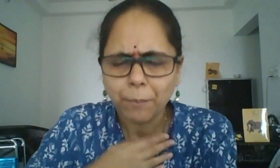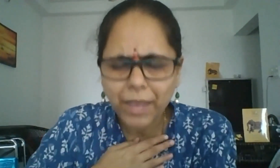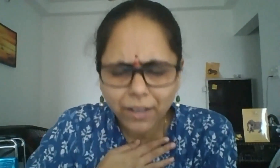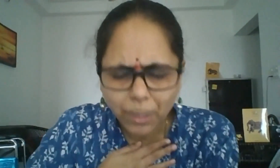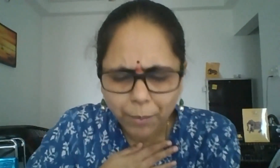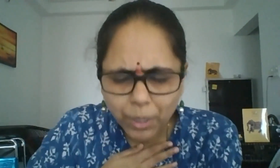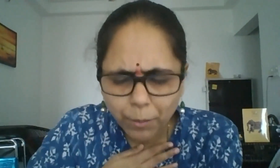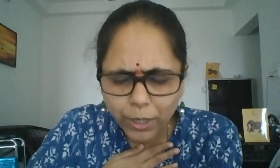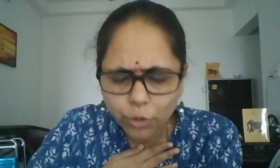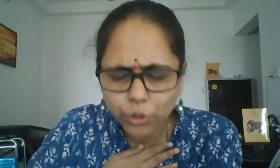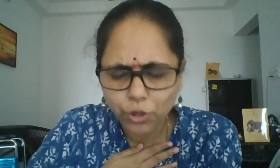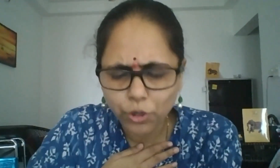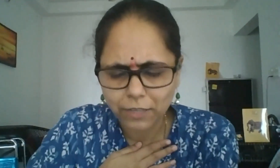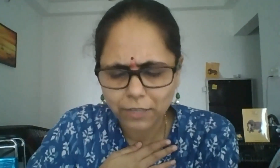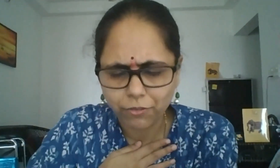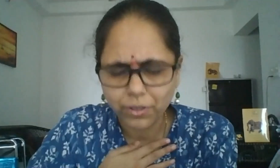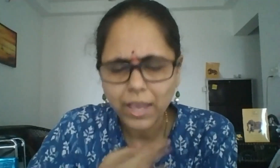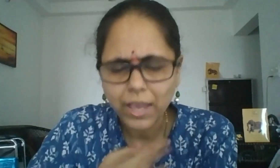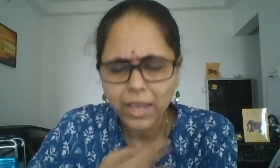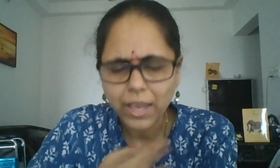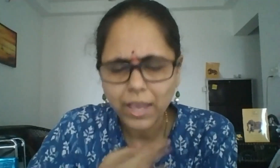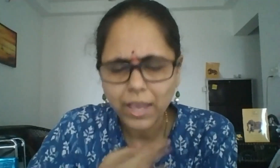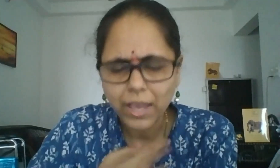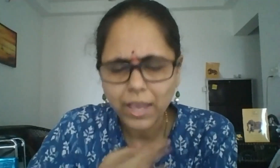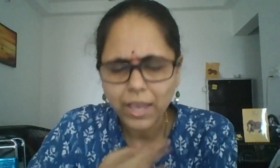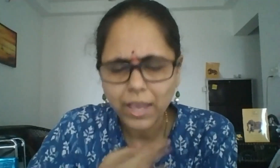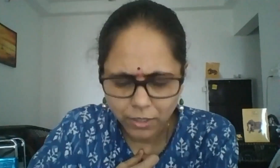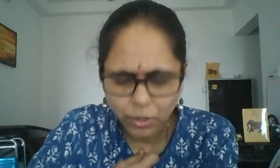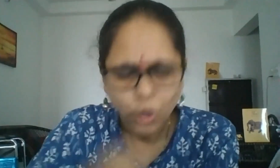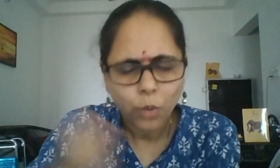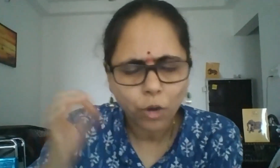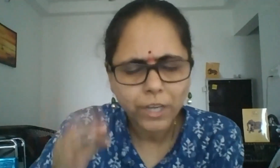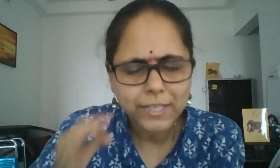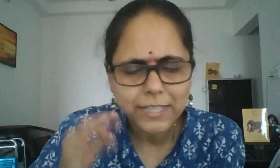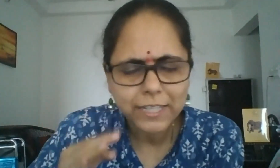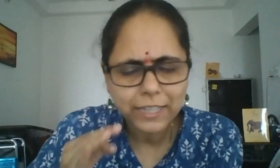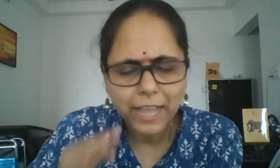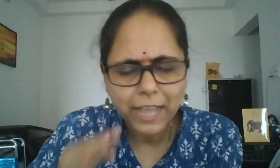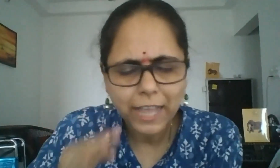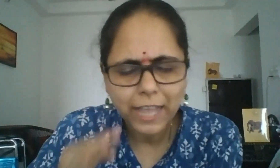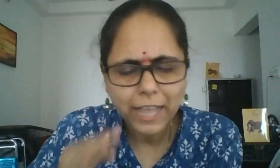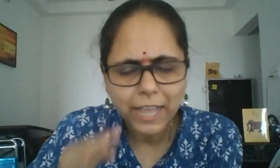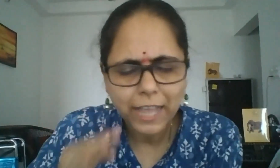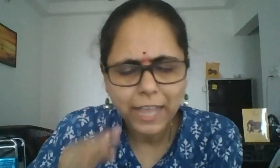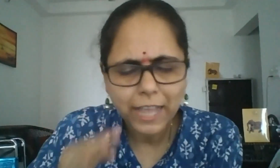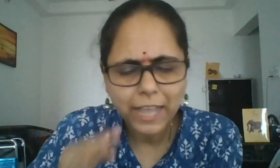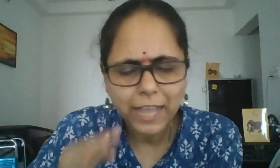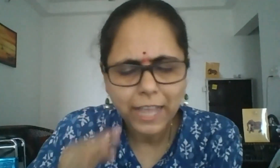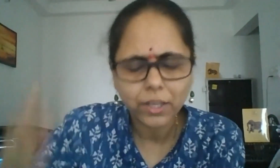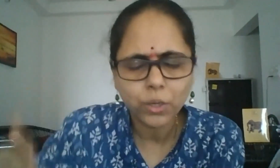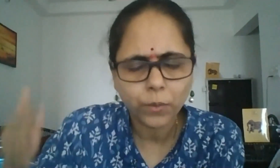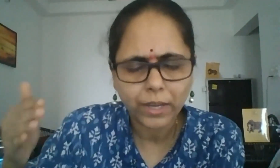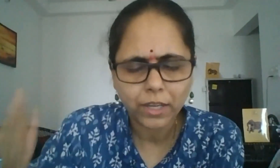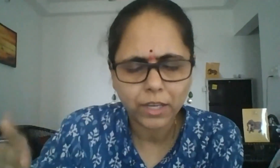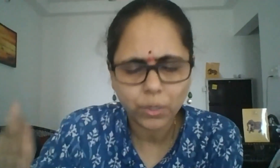a commitment to yourself. As a person, what is it that I will do in